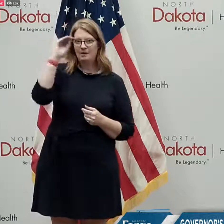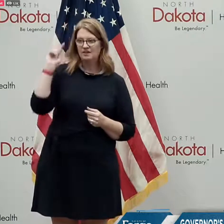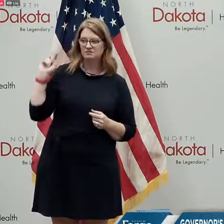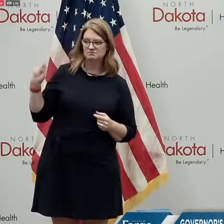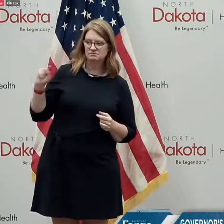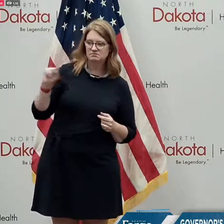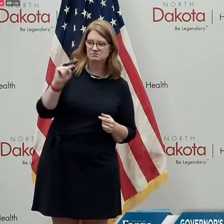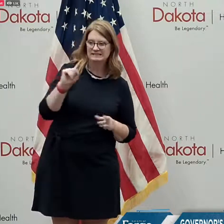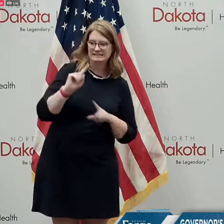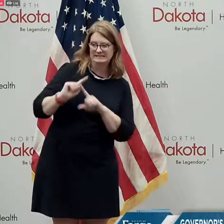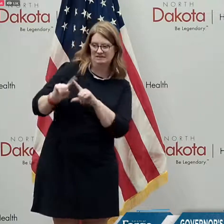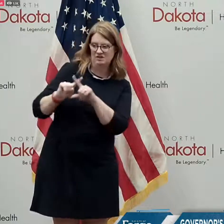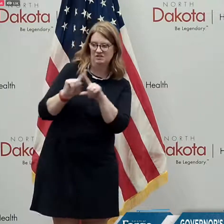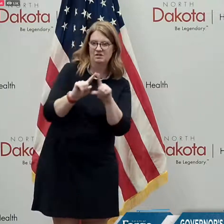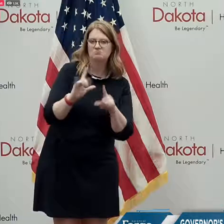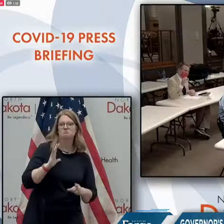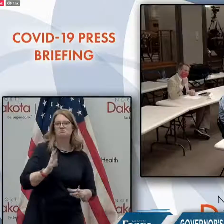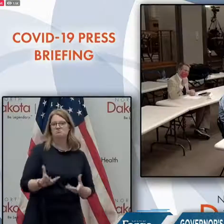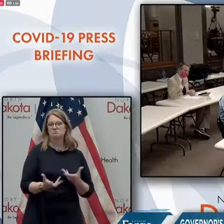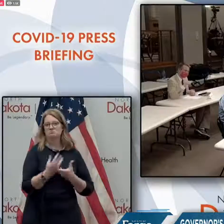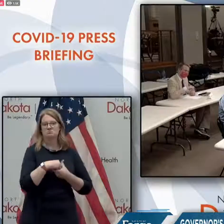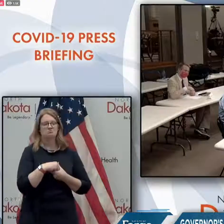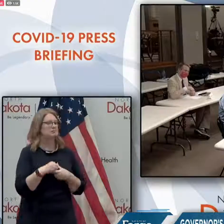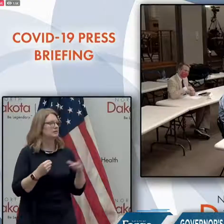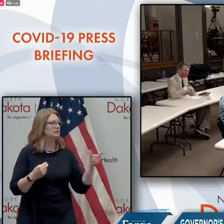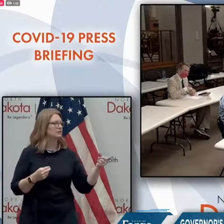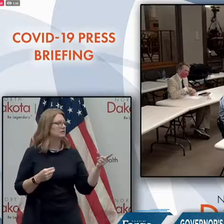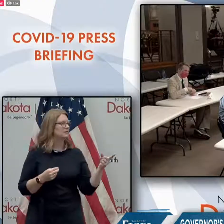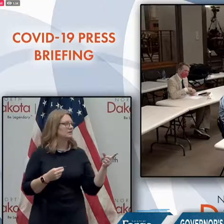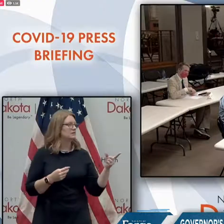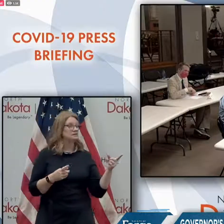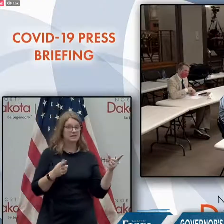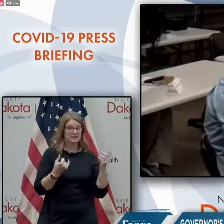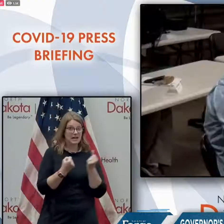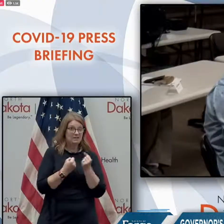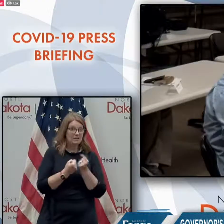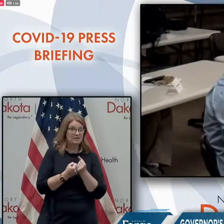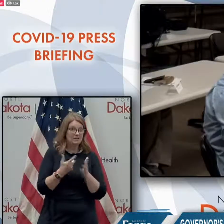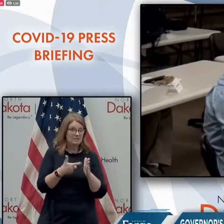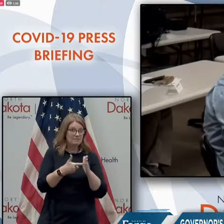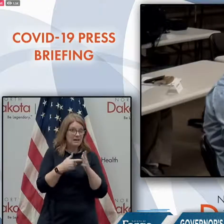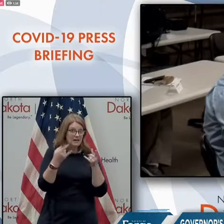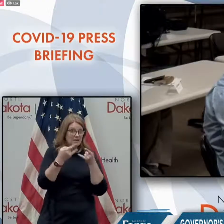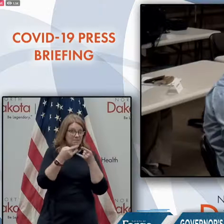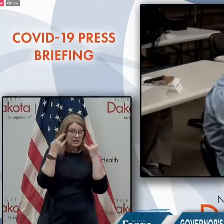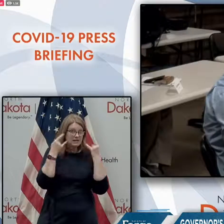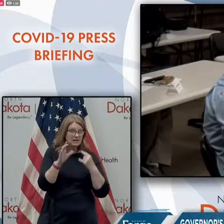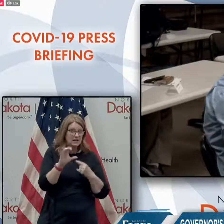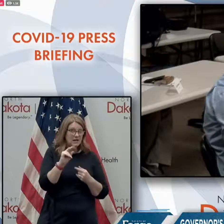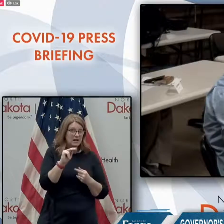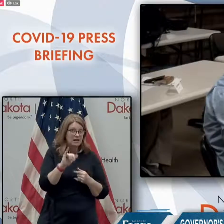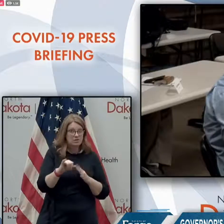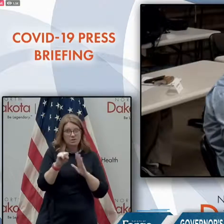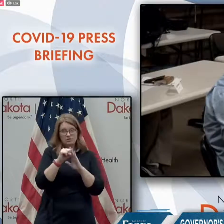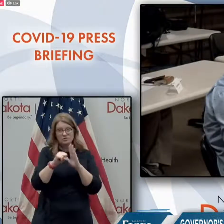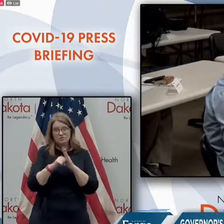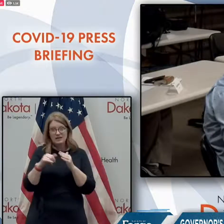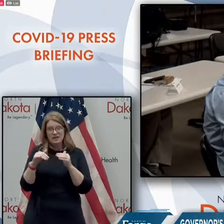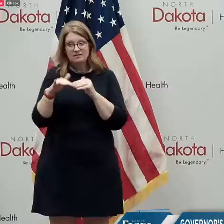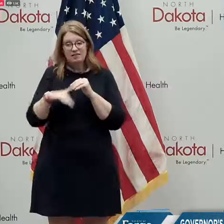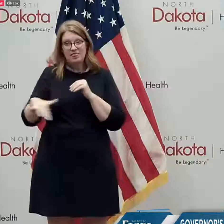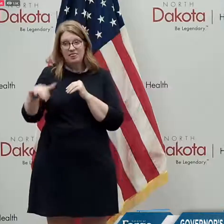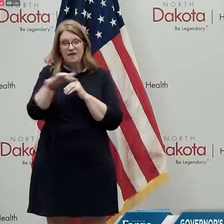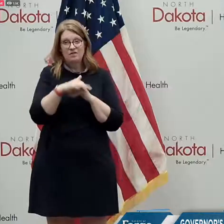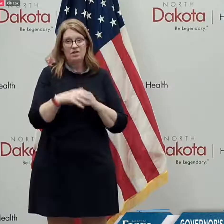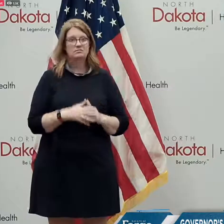minus. Did he mandate, or did he advocate for mandating masks either at a county level or a statewide level? That